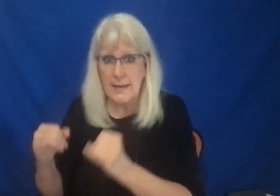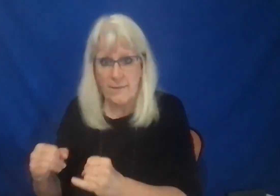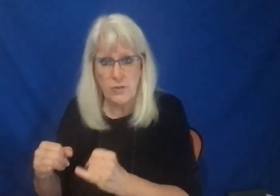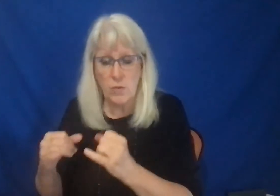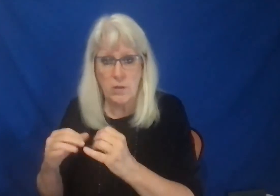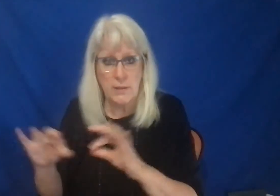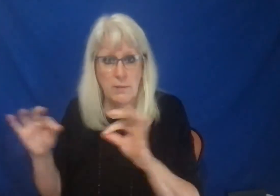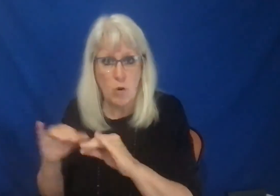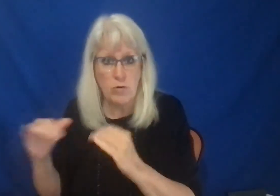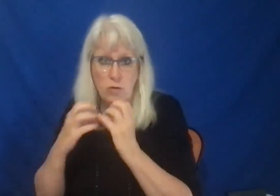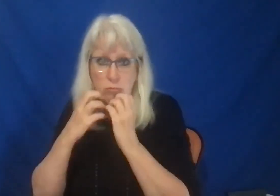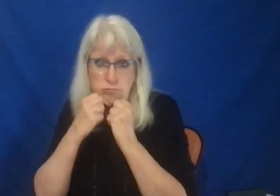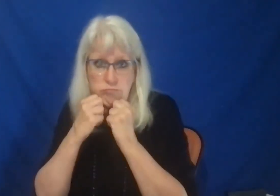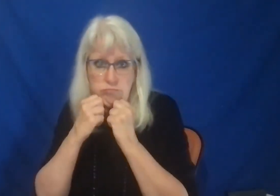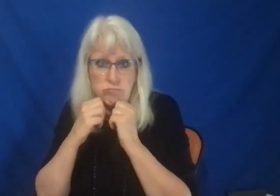And so I want to have this